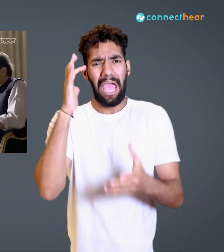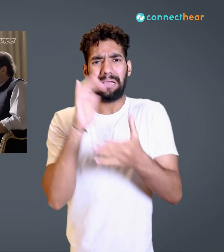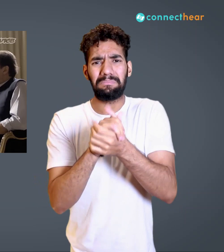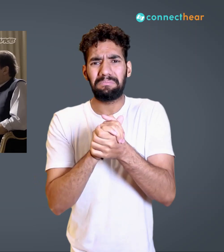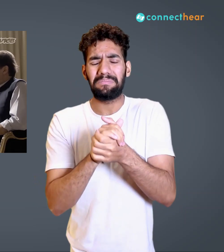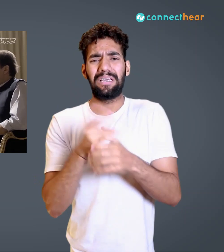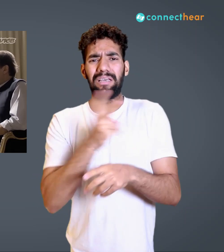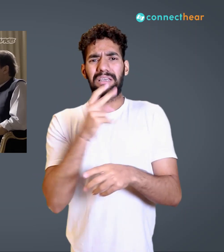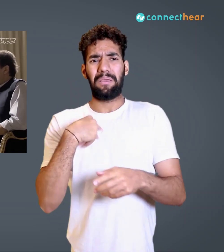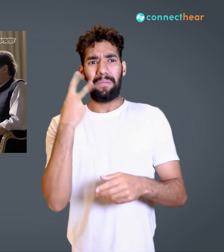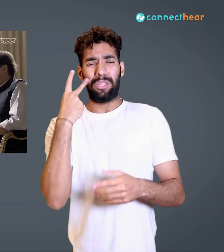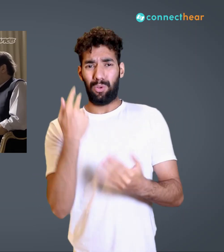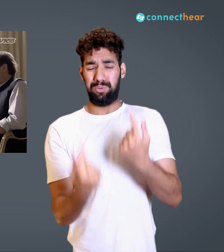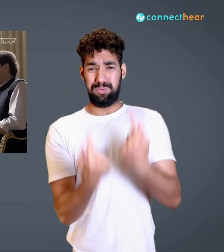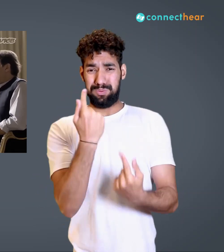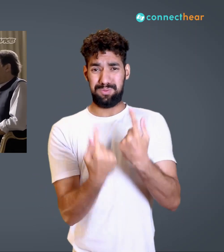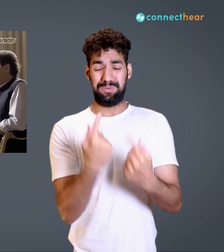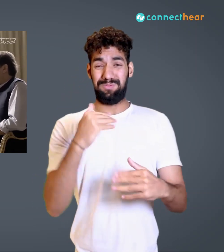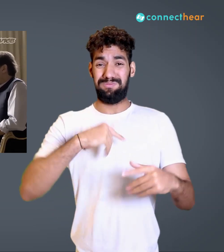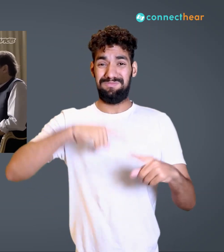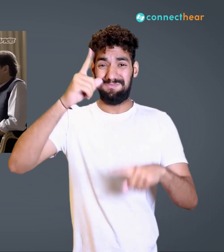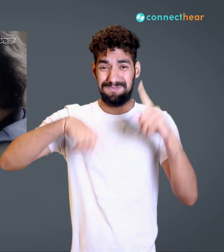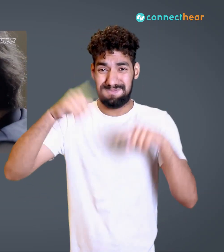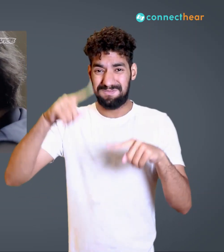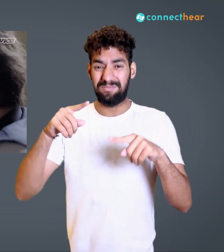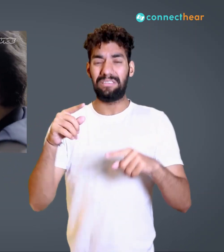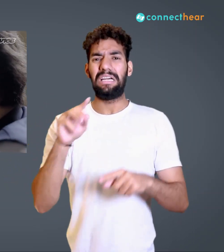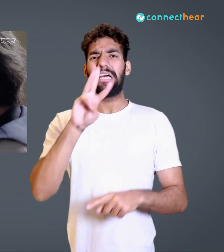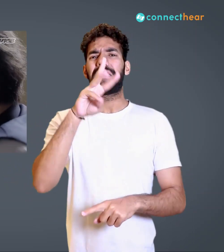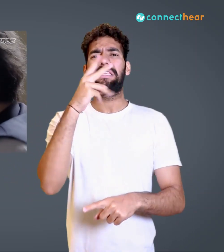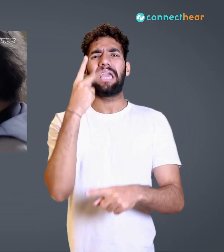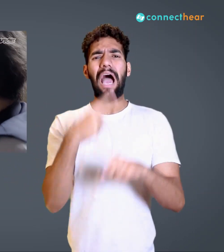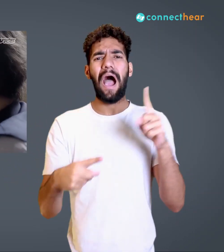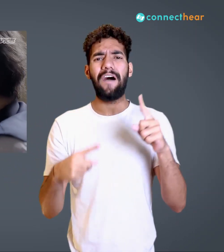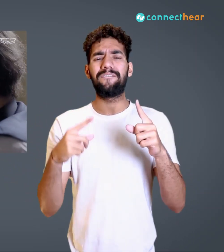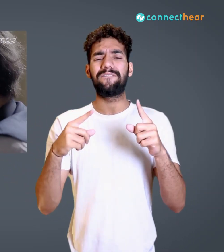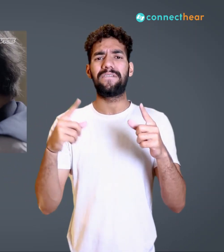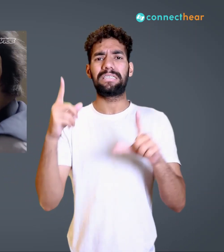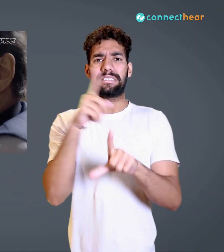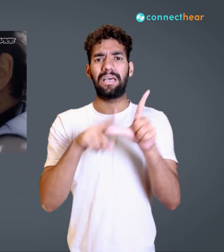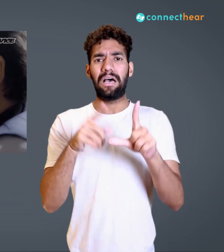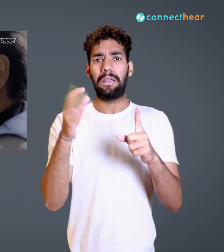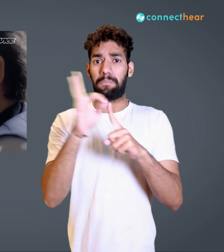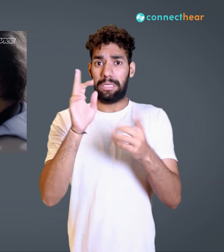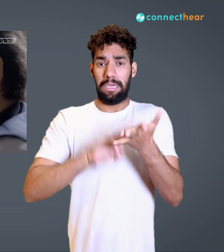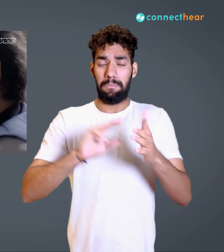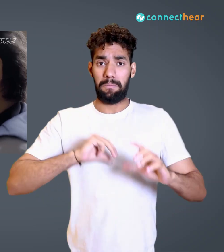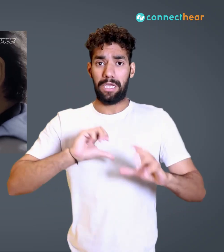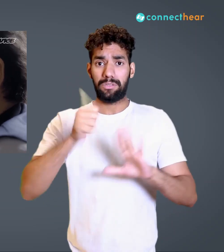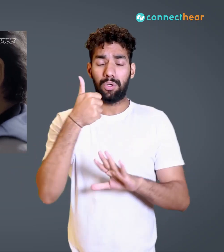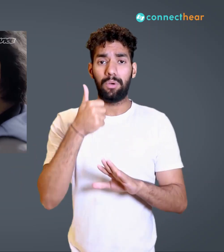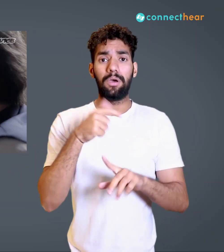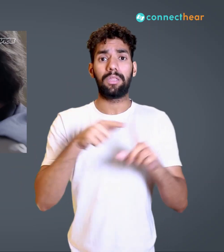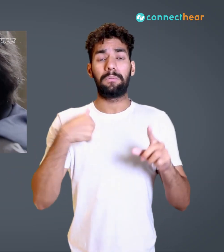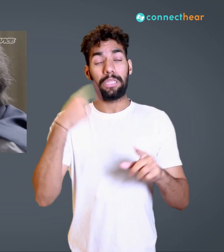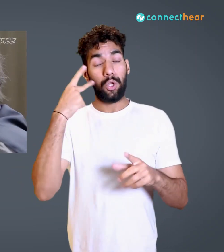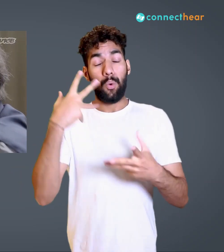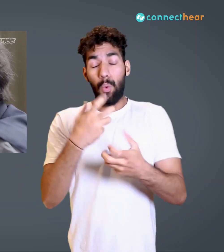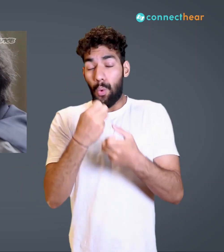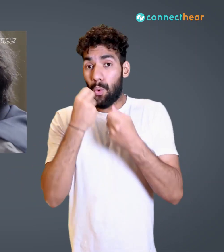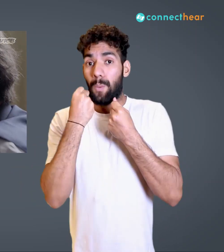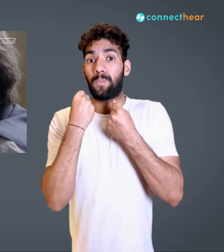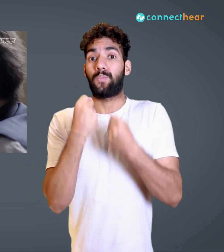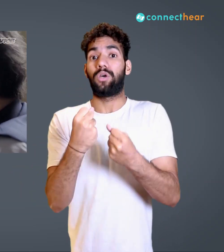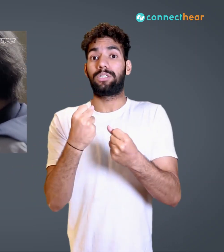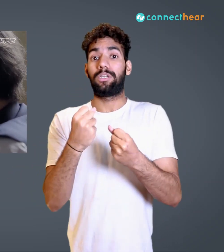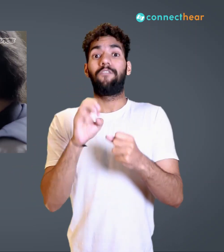gone through the mill in my life of facing ups and downs. 3.5 years as a prime minister was the most difficult thing